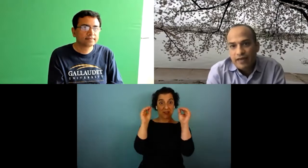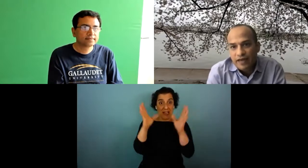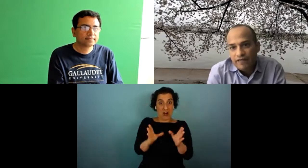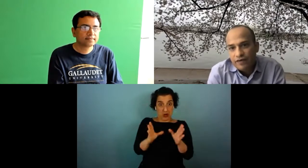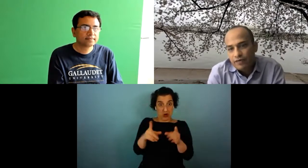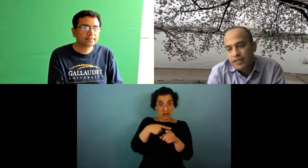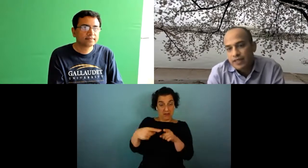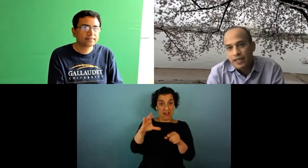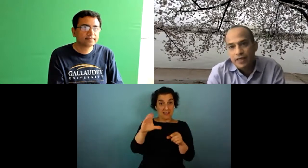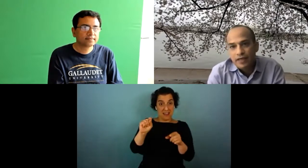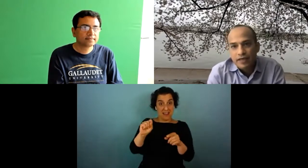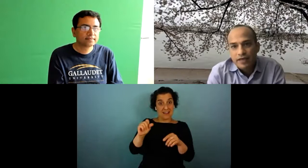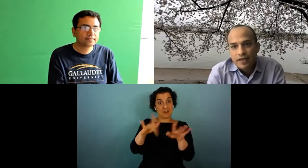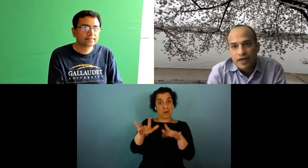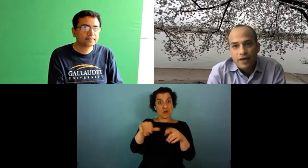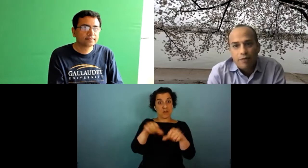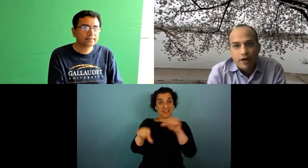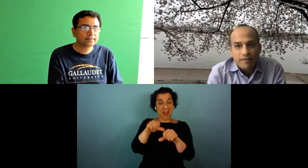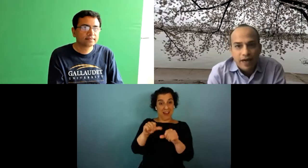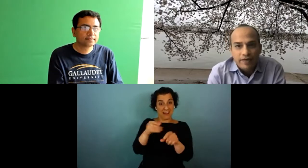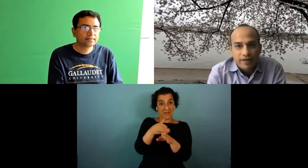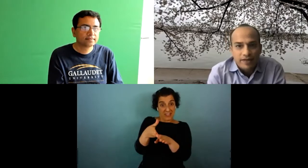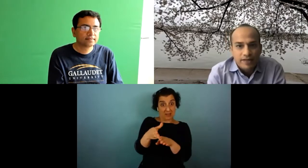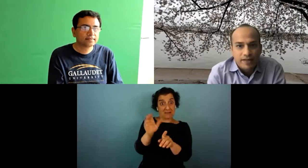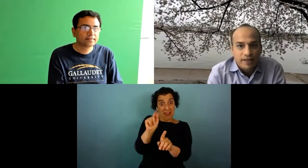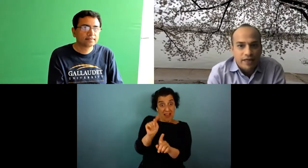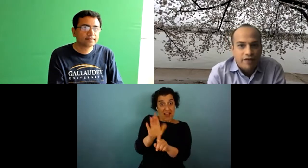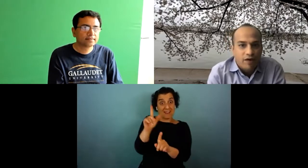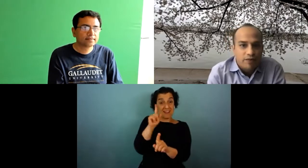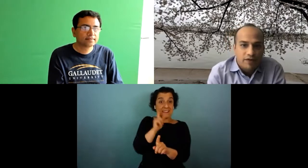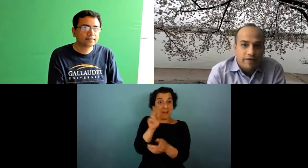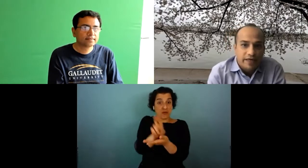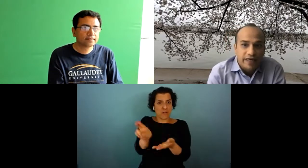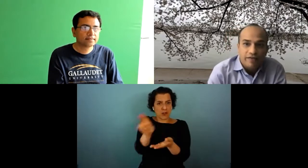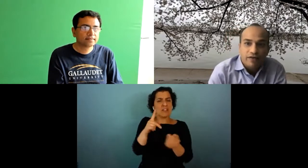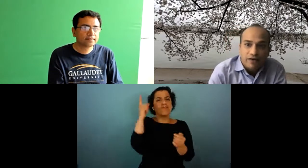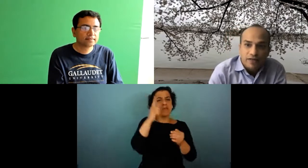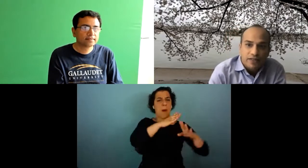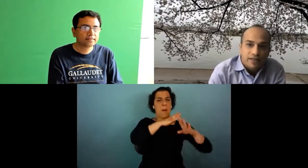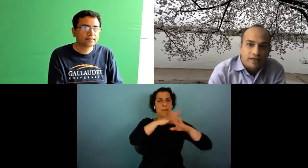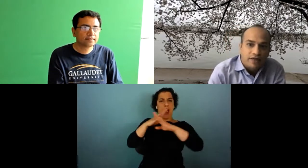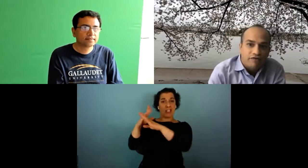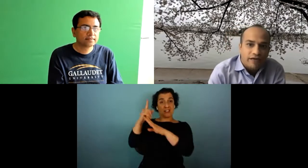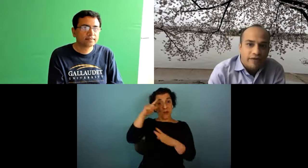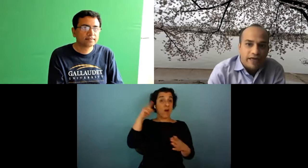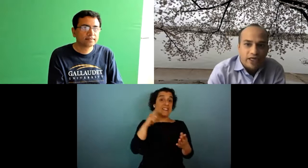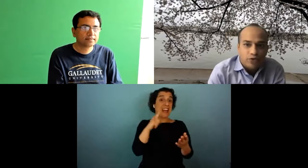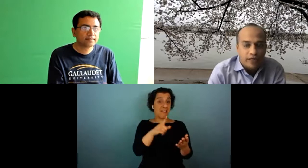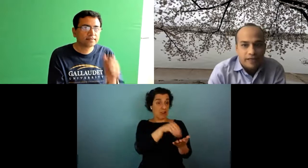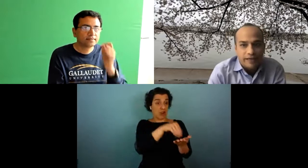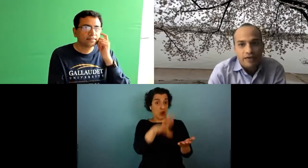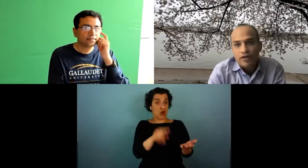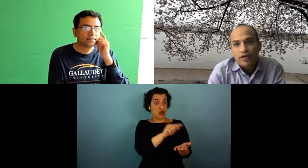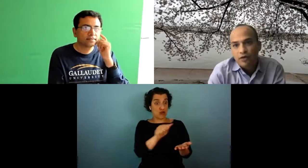at a deaf university what are some barriers that you have observed in deaf learners trying to engage